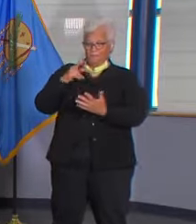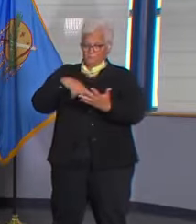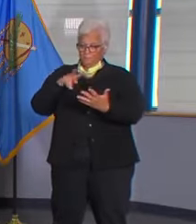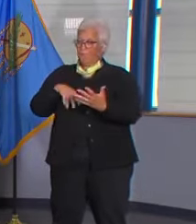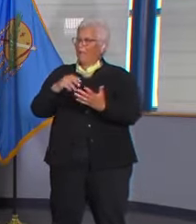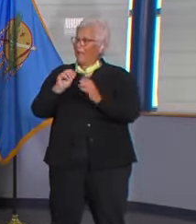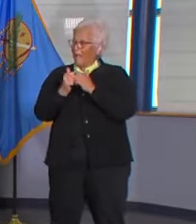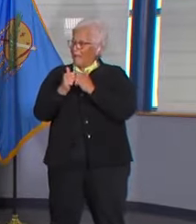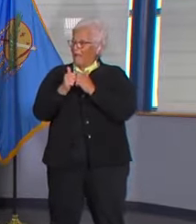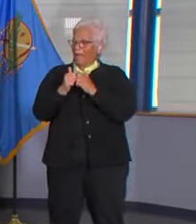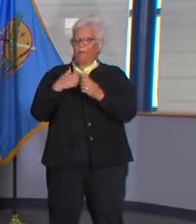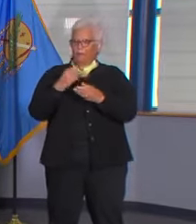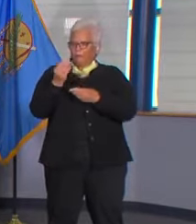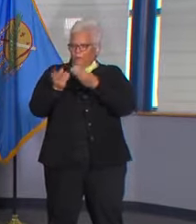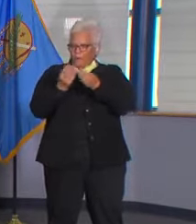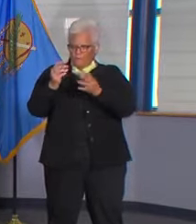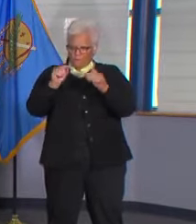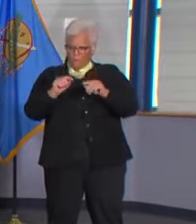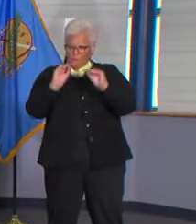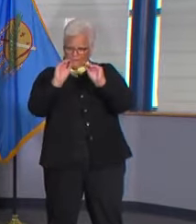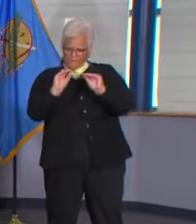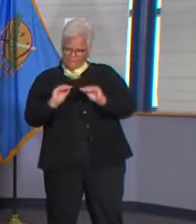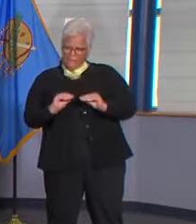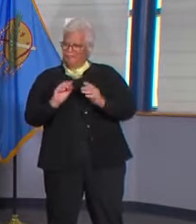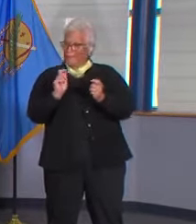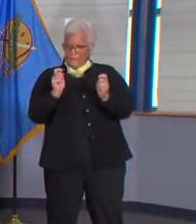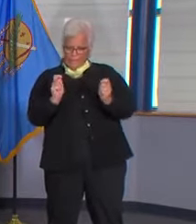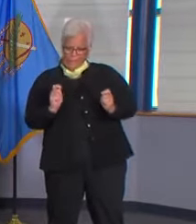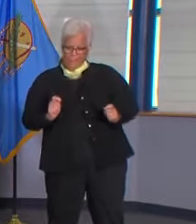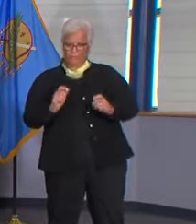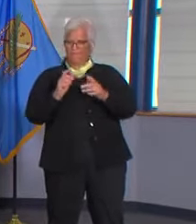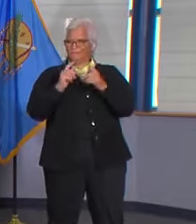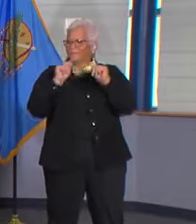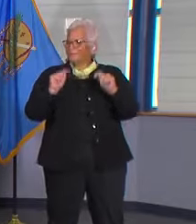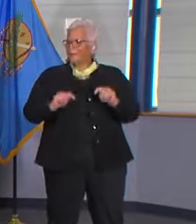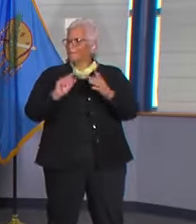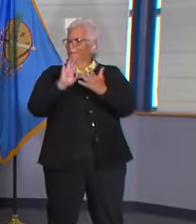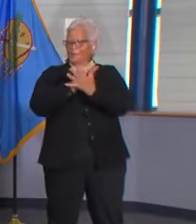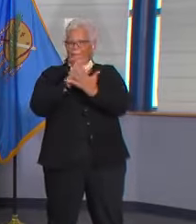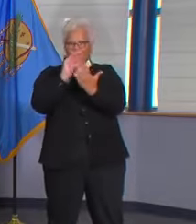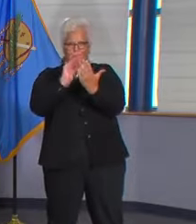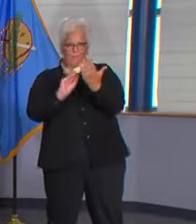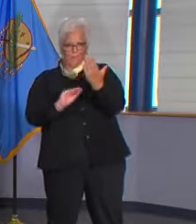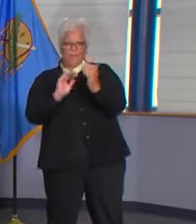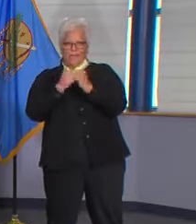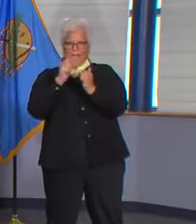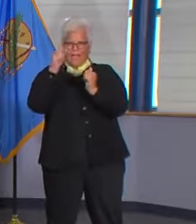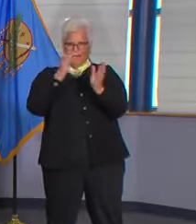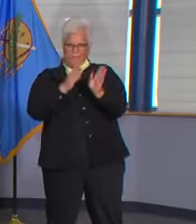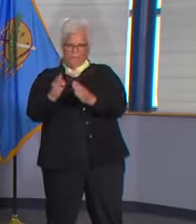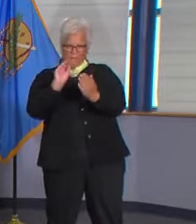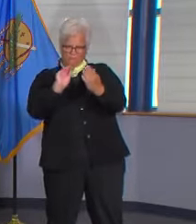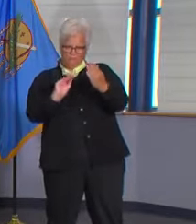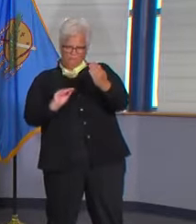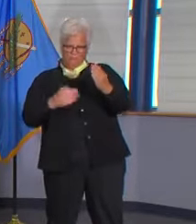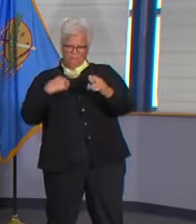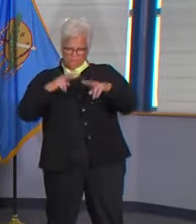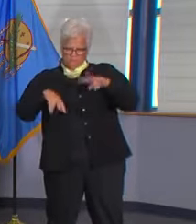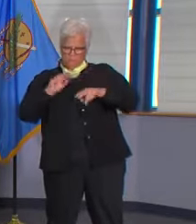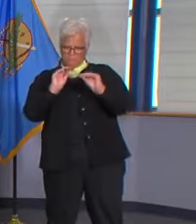soon you get really good at knowing what guideline is will fit specific the footprint of business that's for a safety plan, and